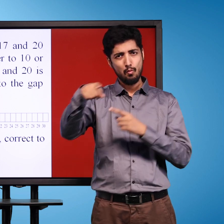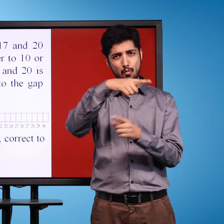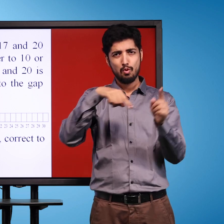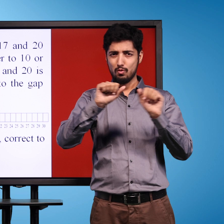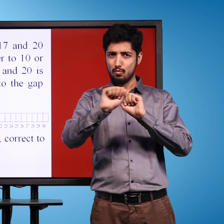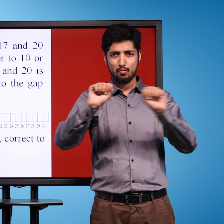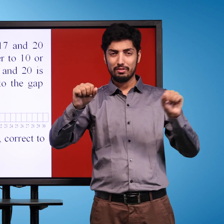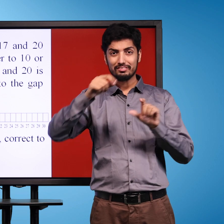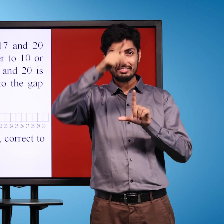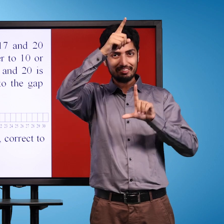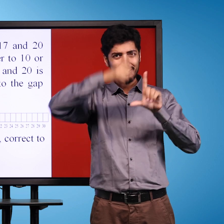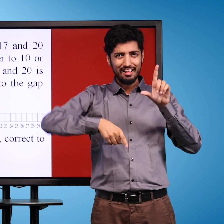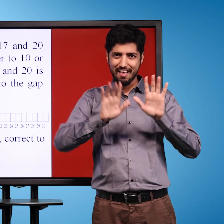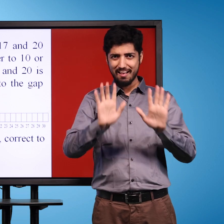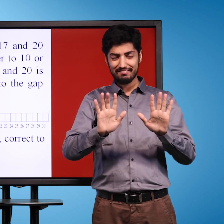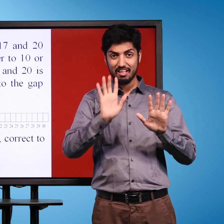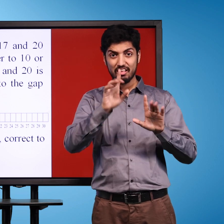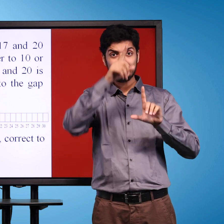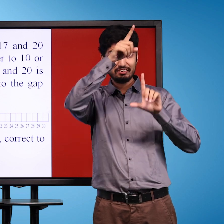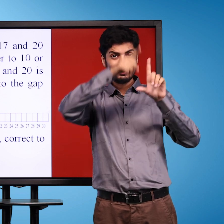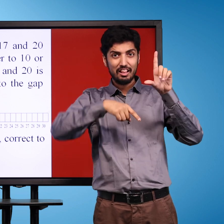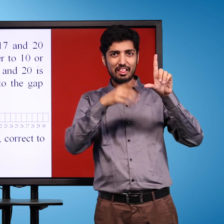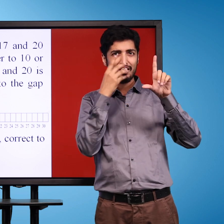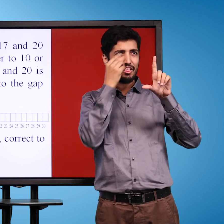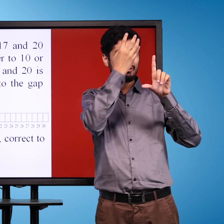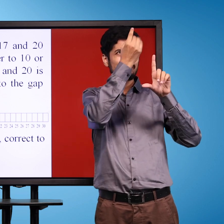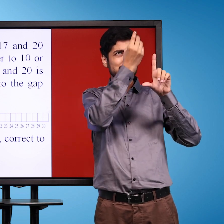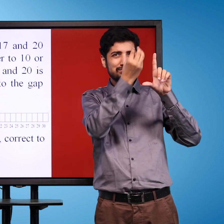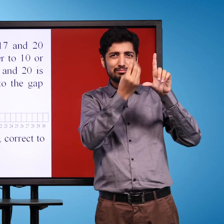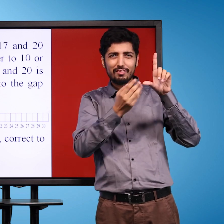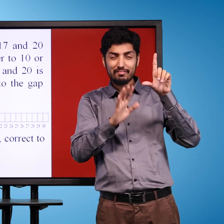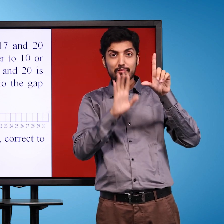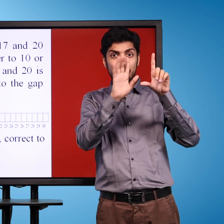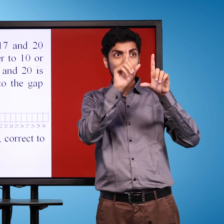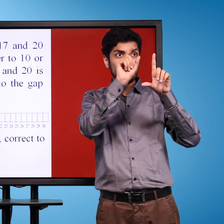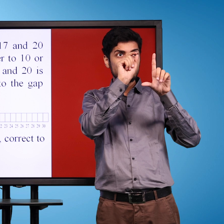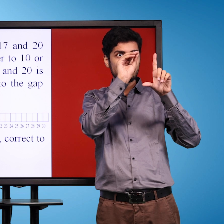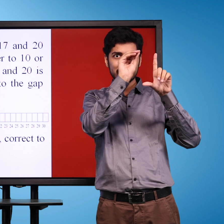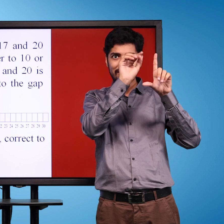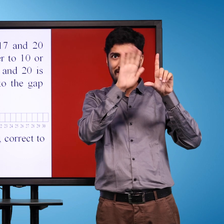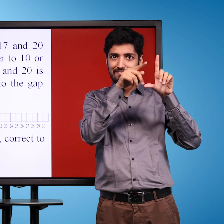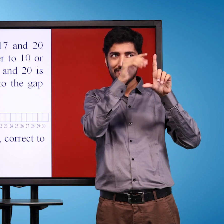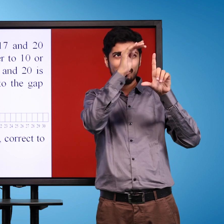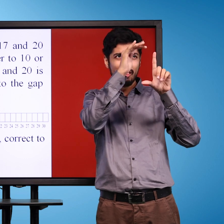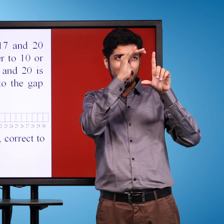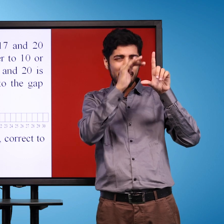Locate the numbers 10, 17 and 20 on your ruler. Is